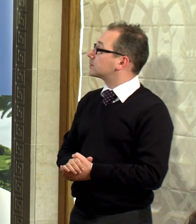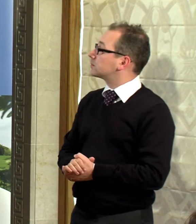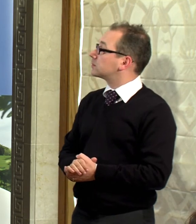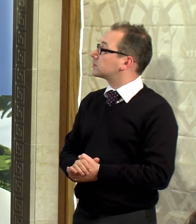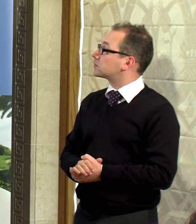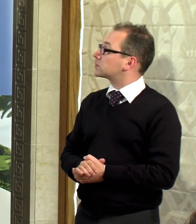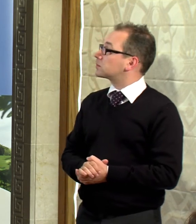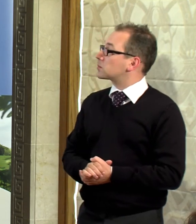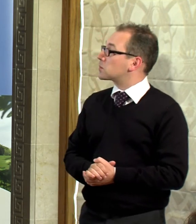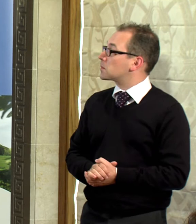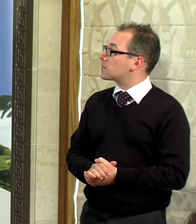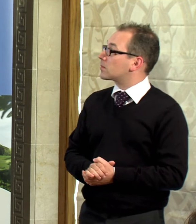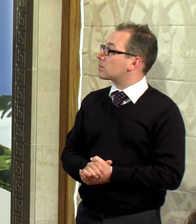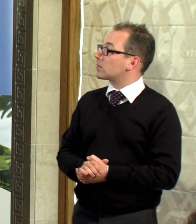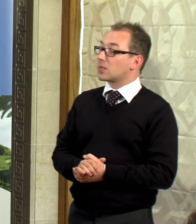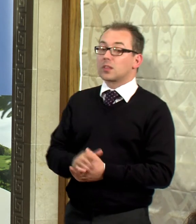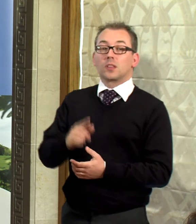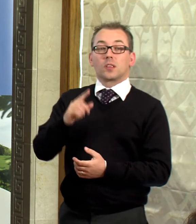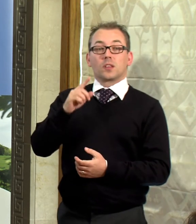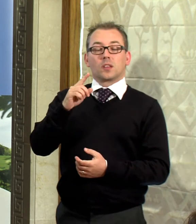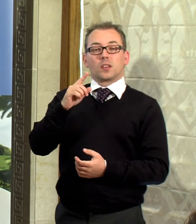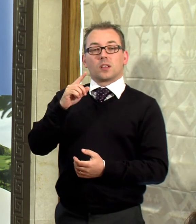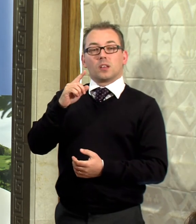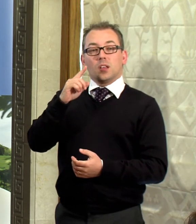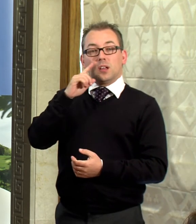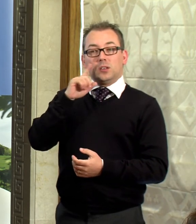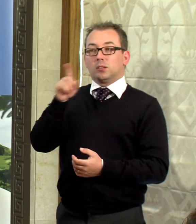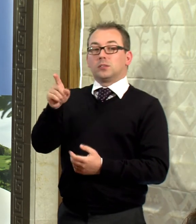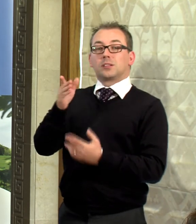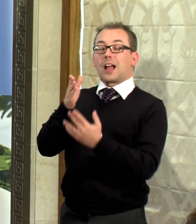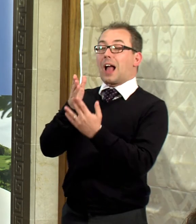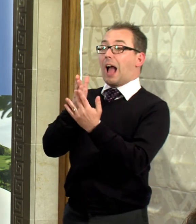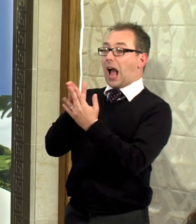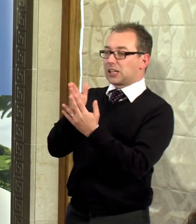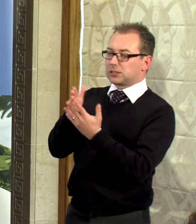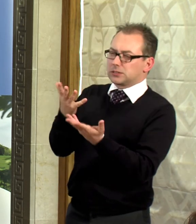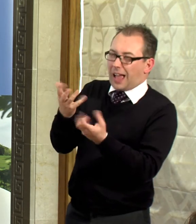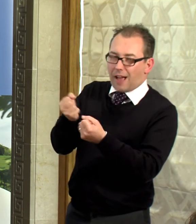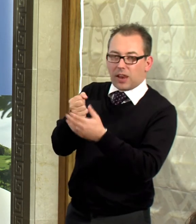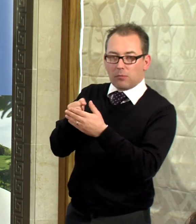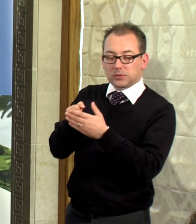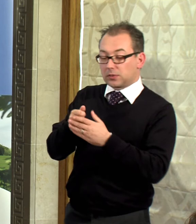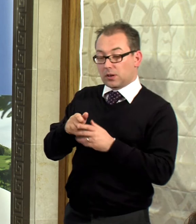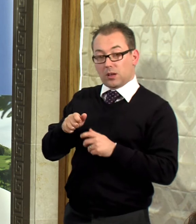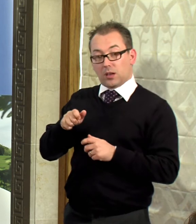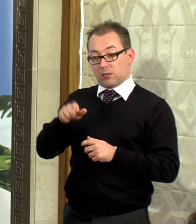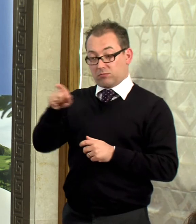Although the availability of some of the access facilities is limited, comments from participating arts